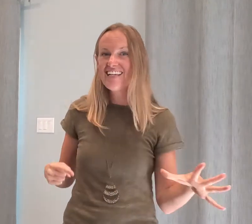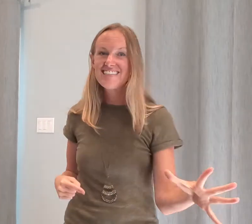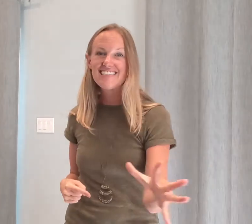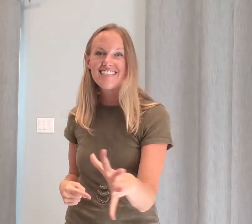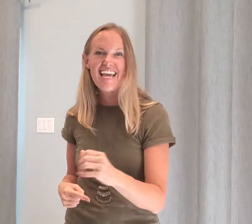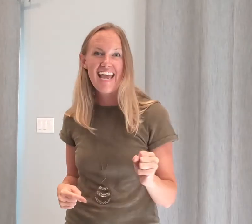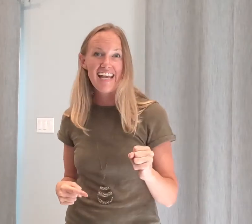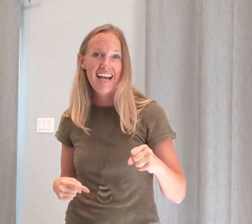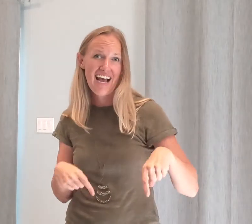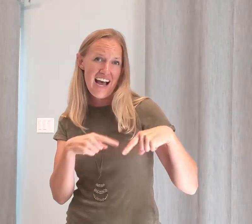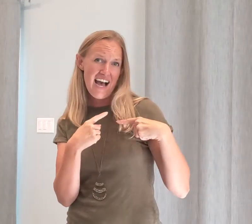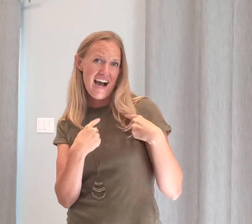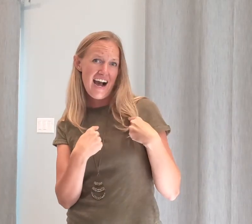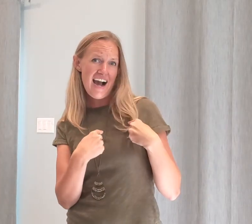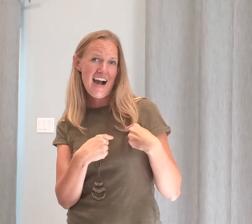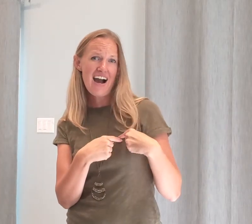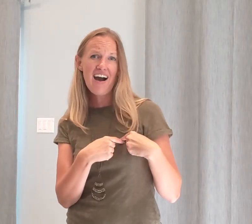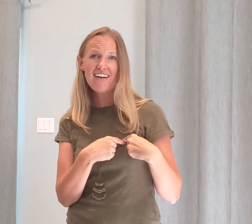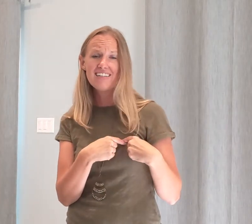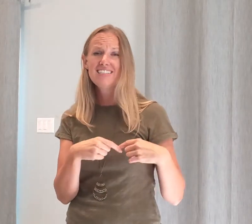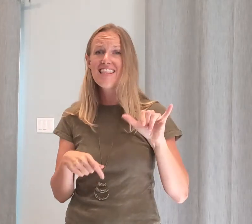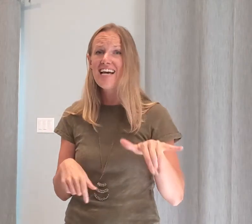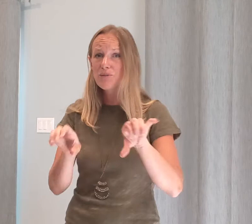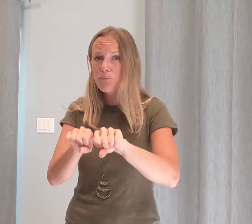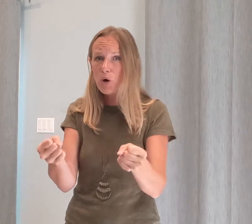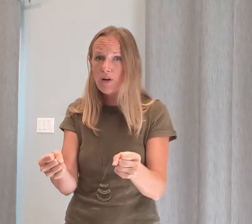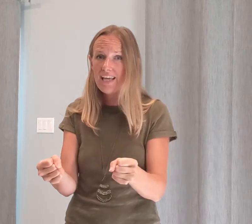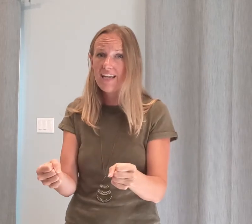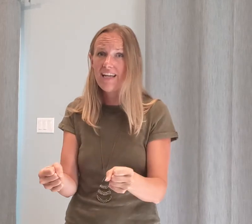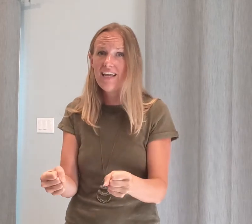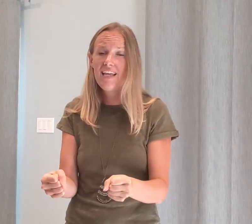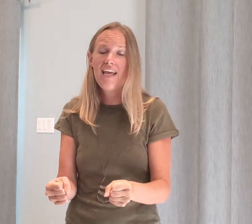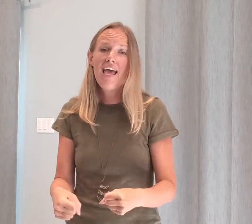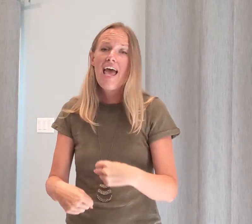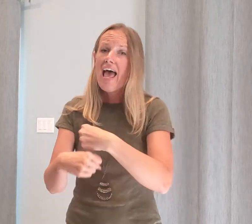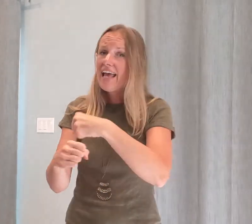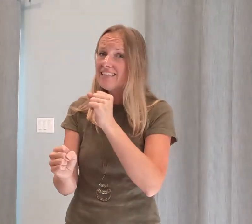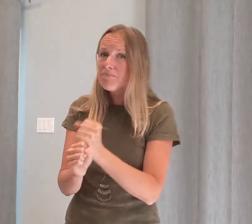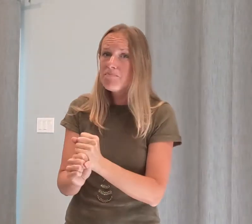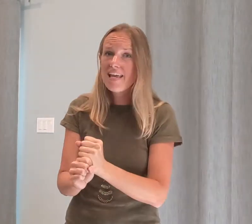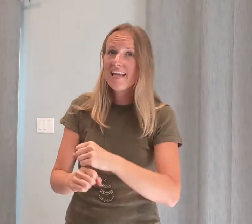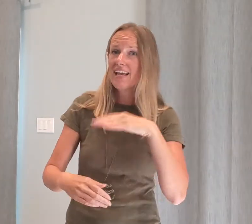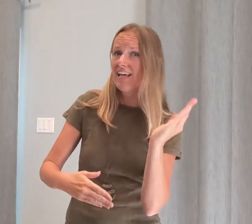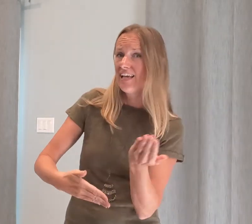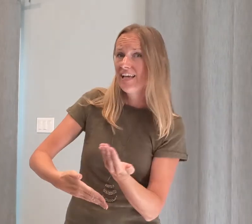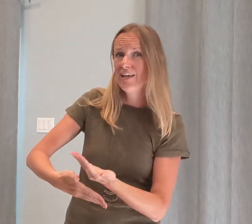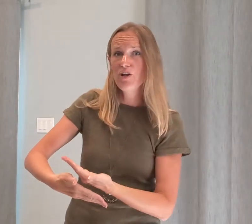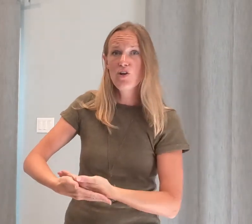can't take a heart that's broken and make it